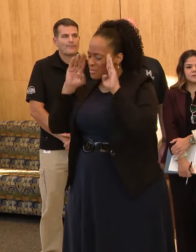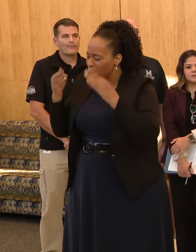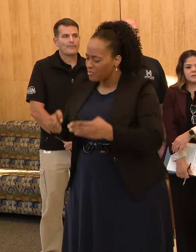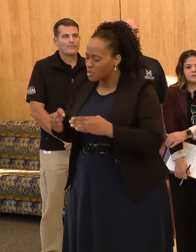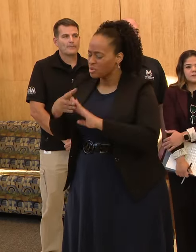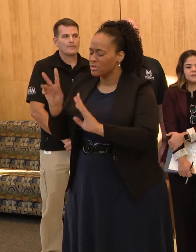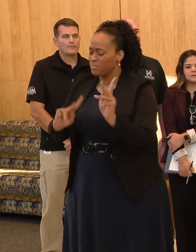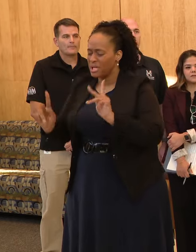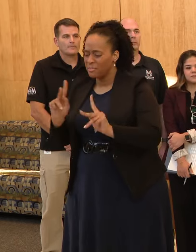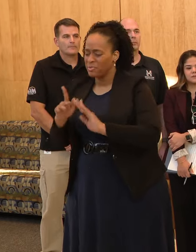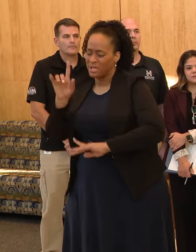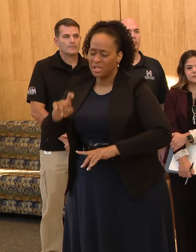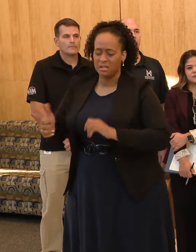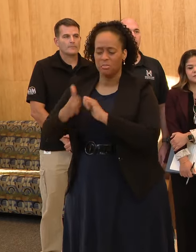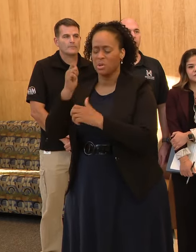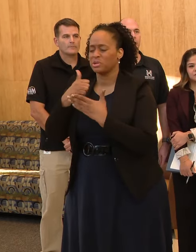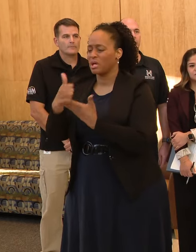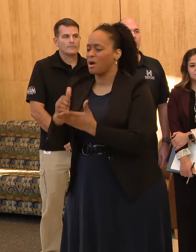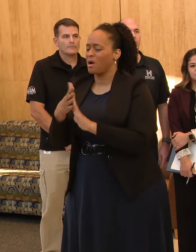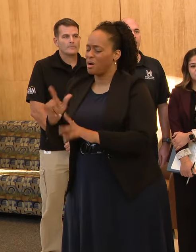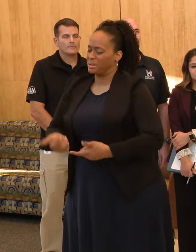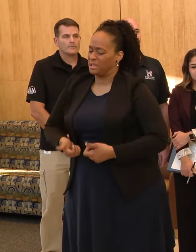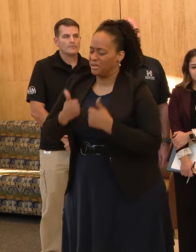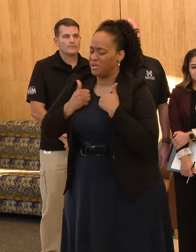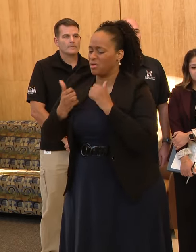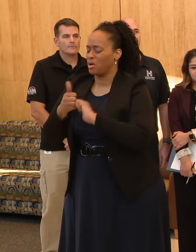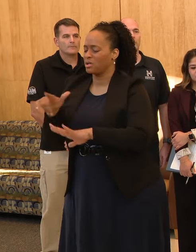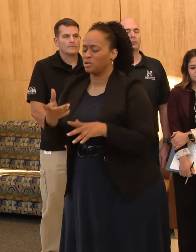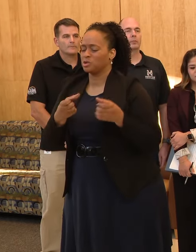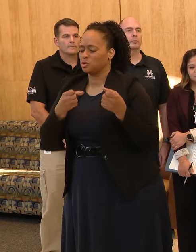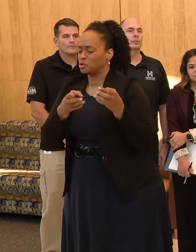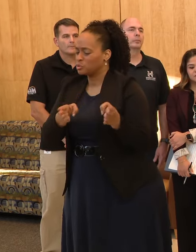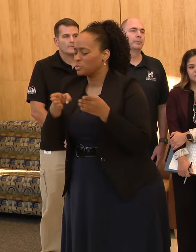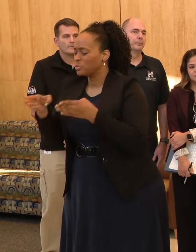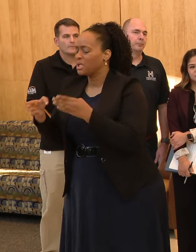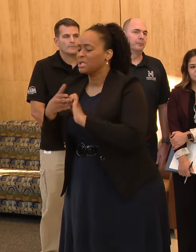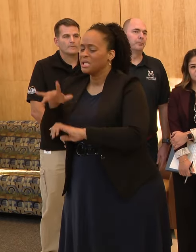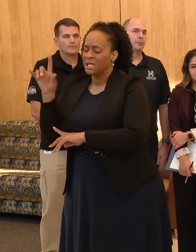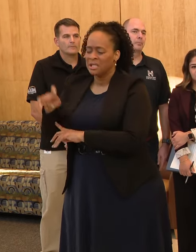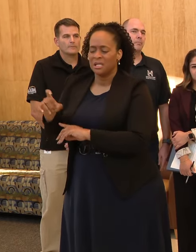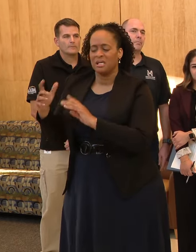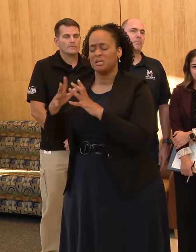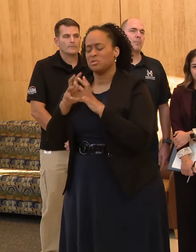so vulnerable living on our street with so much mental health